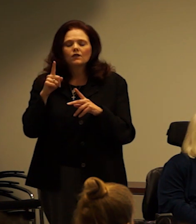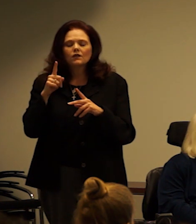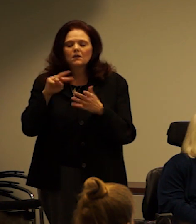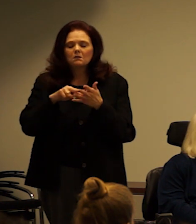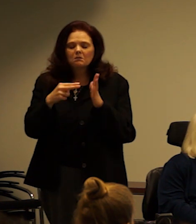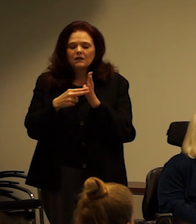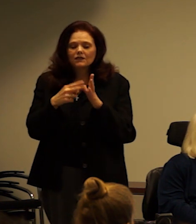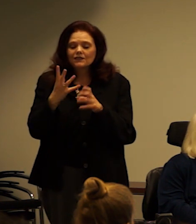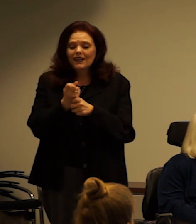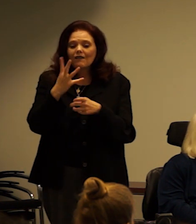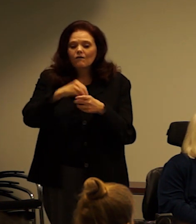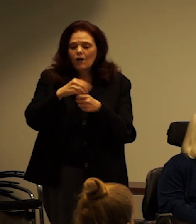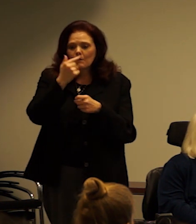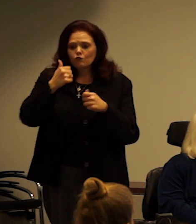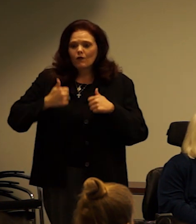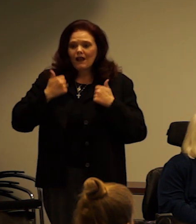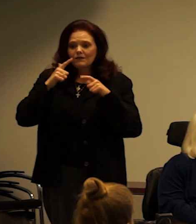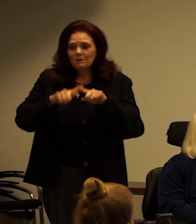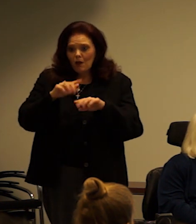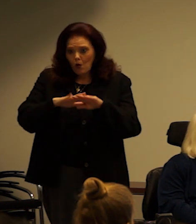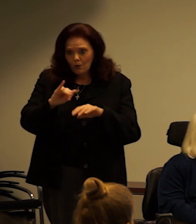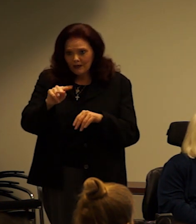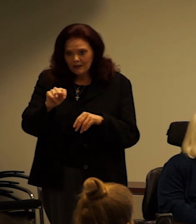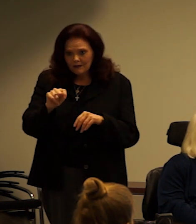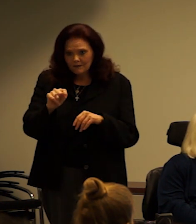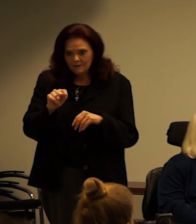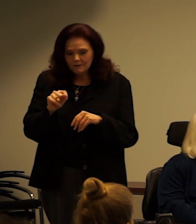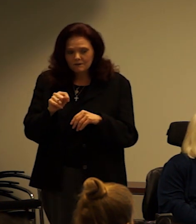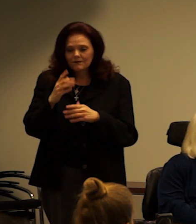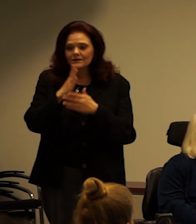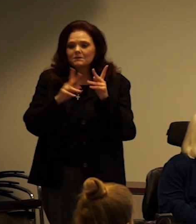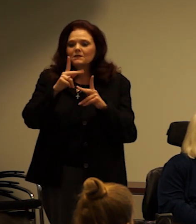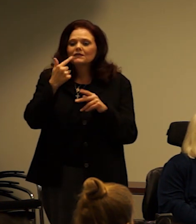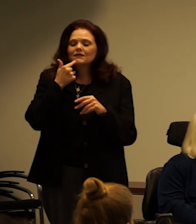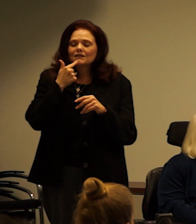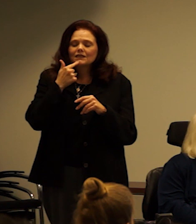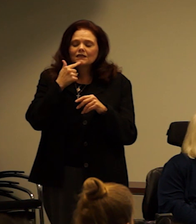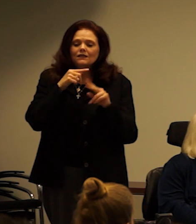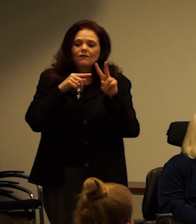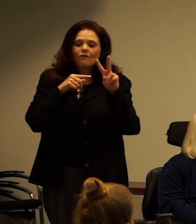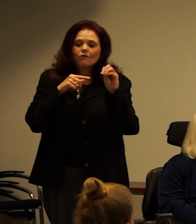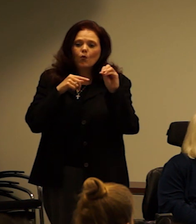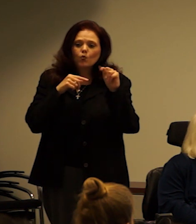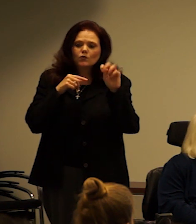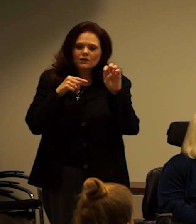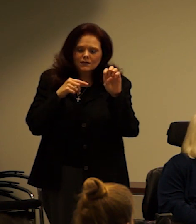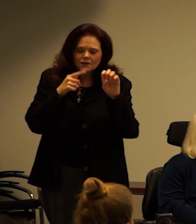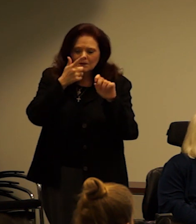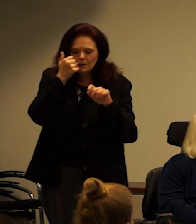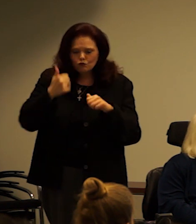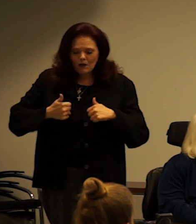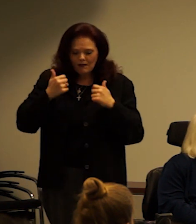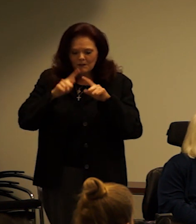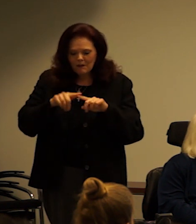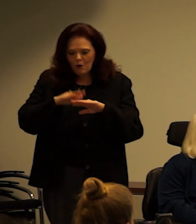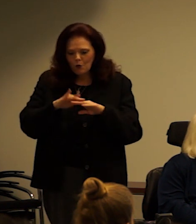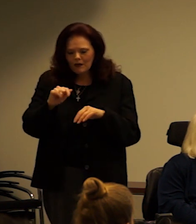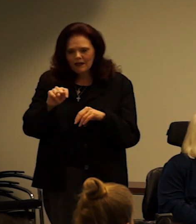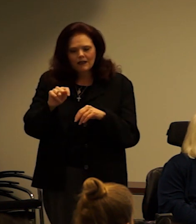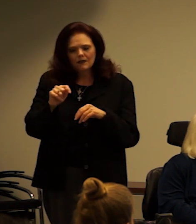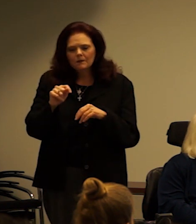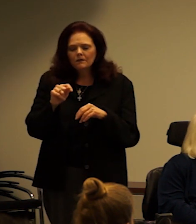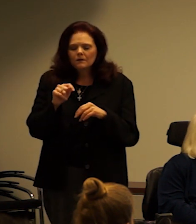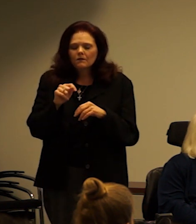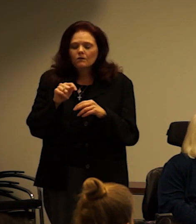Some people said that the quote was, vote as if your life depended on it, because it does. It doesn't matter. Mm-hmm. The bottom line is,